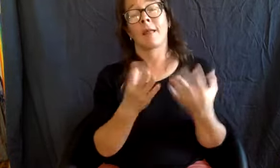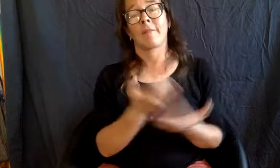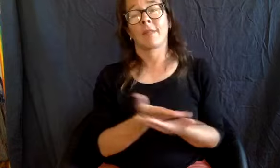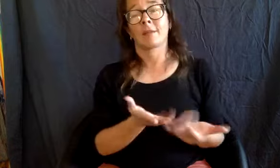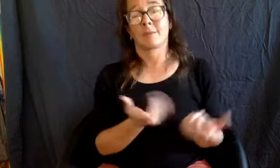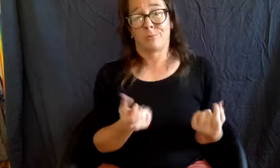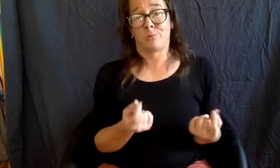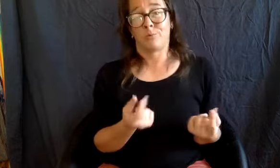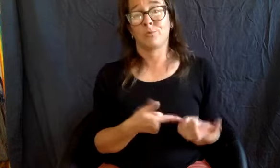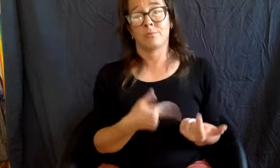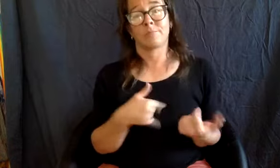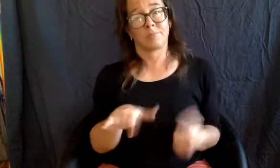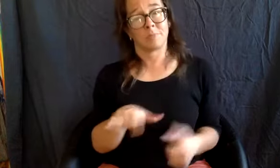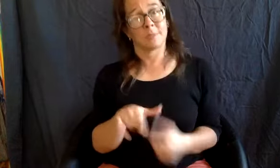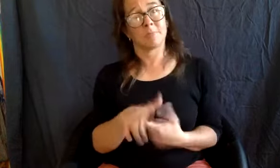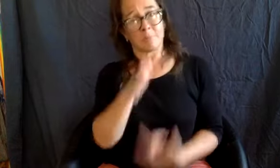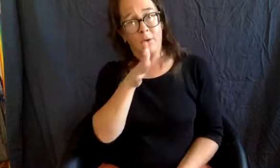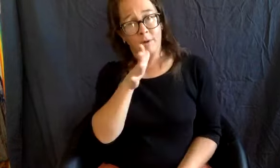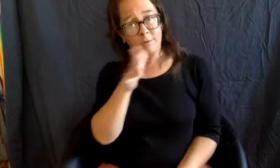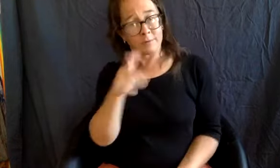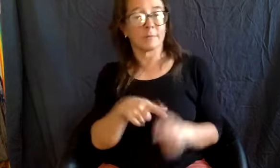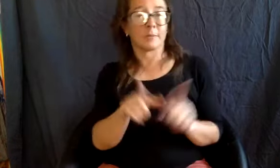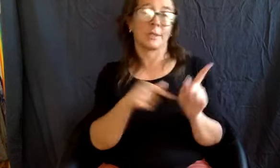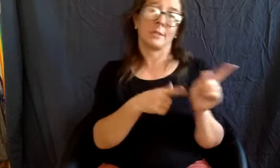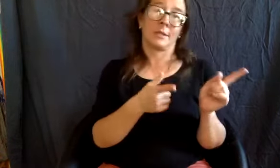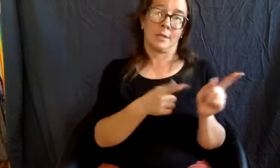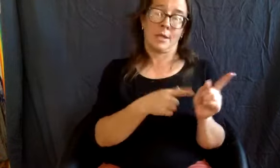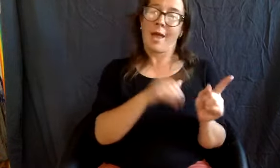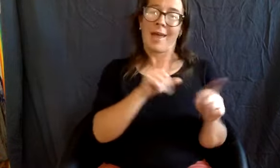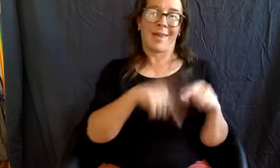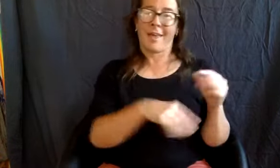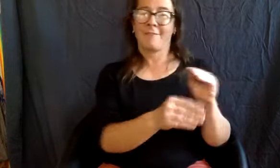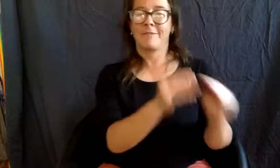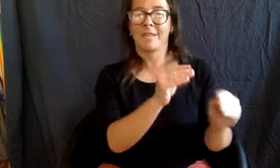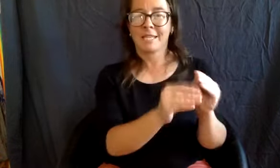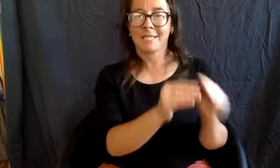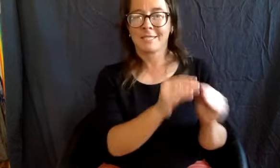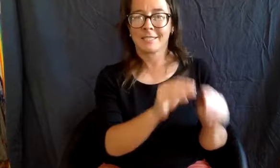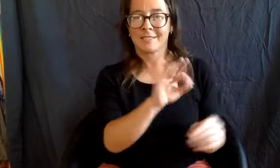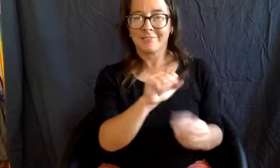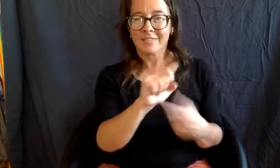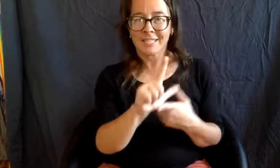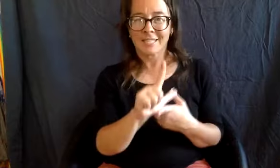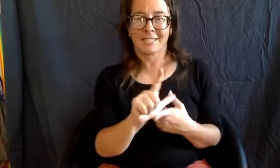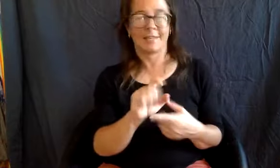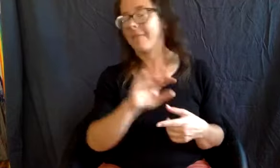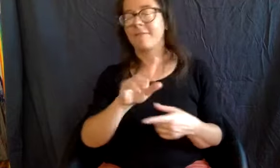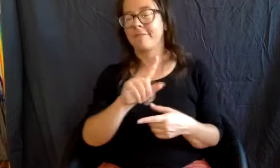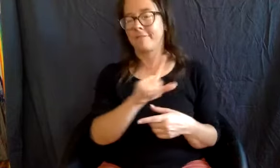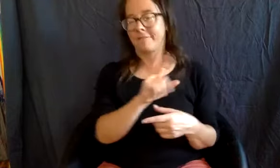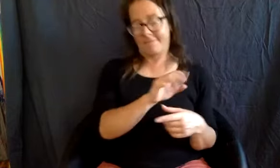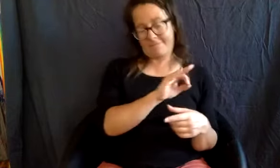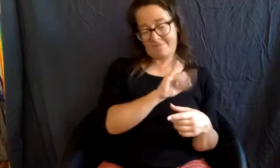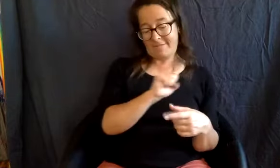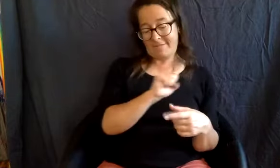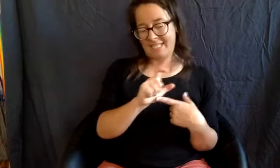because I was the wife. But this is my underage child. I am his parent. I am responsible for him. I am